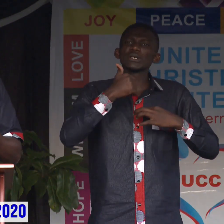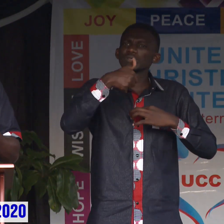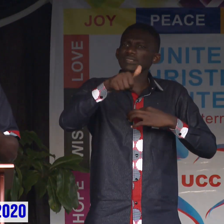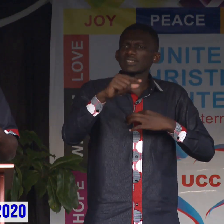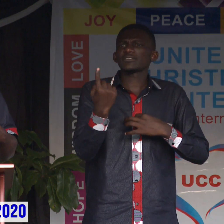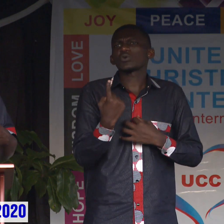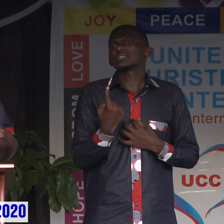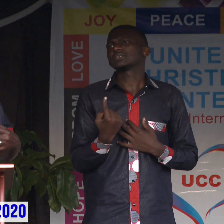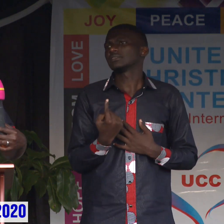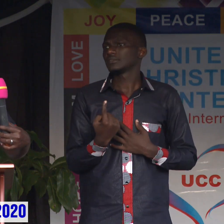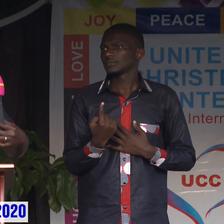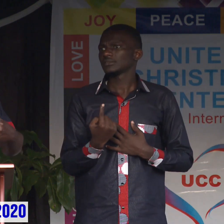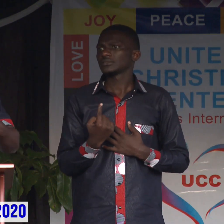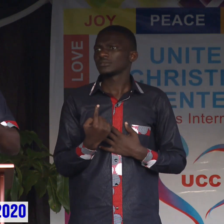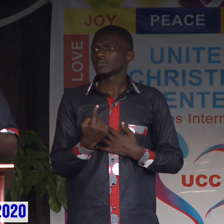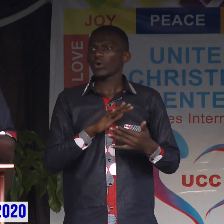It's you that wants the good clothing.